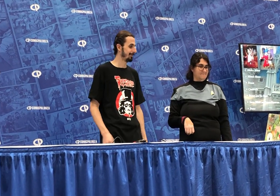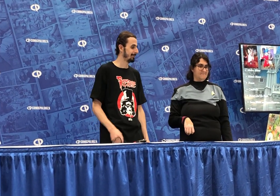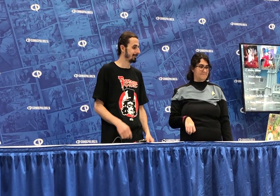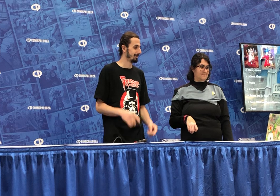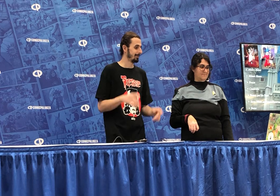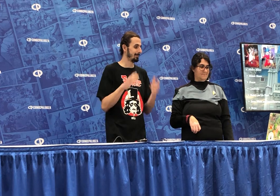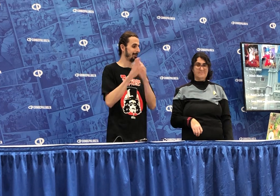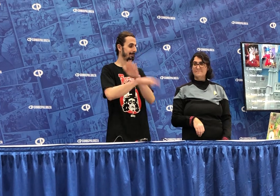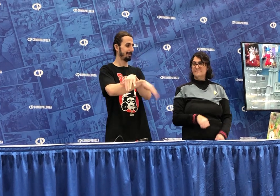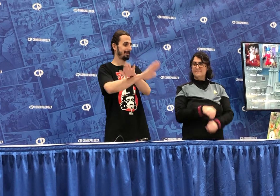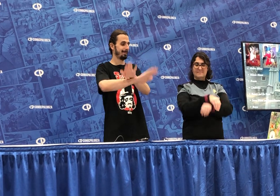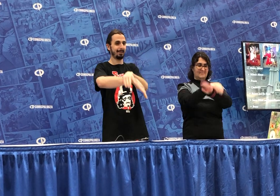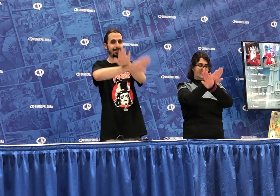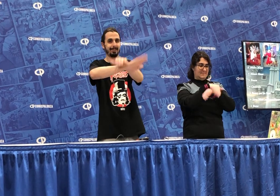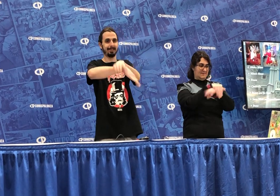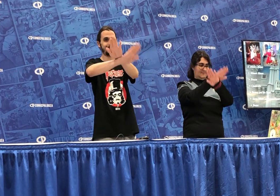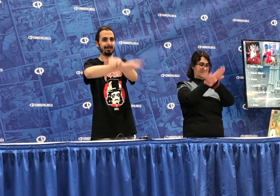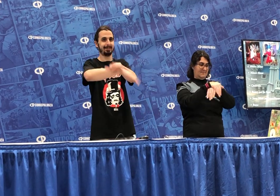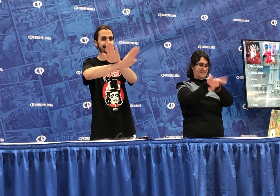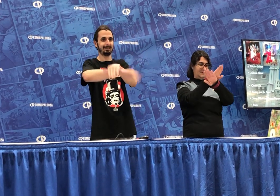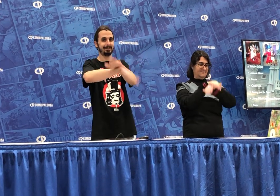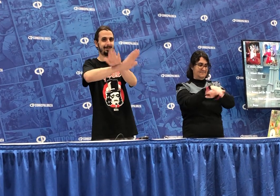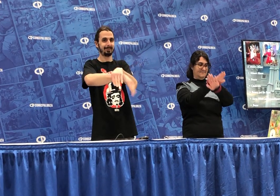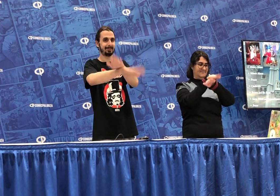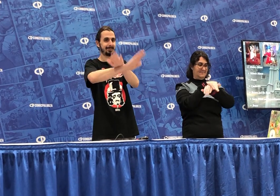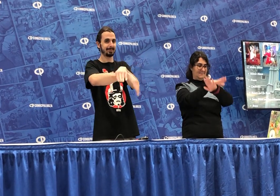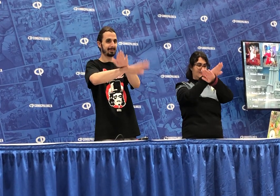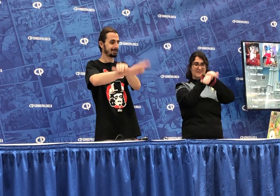archer. The Little Mermaid, this is sign for mermaid.